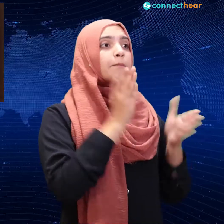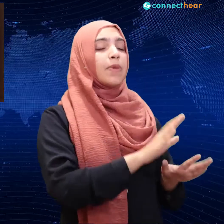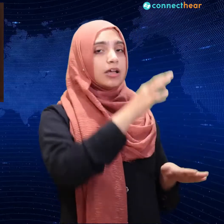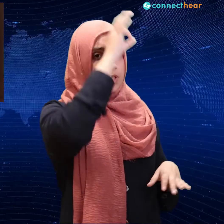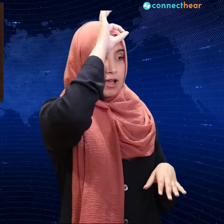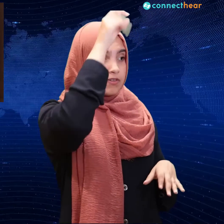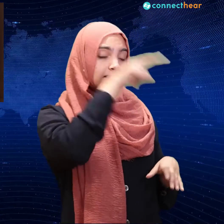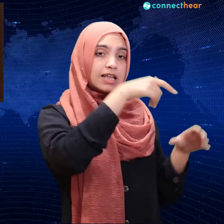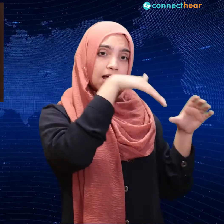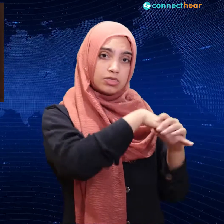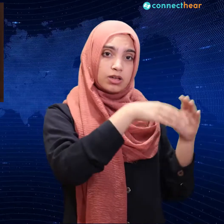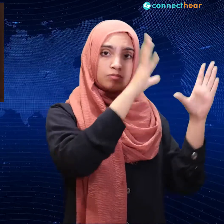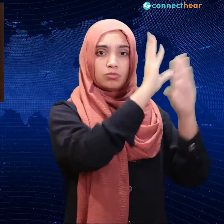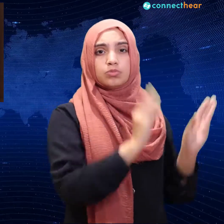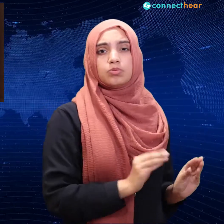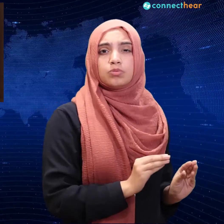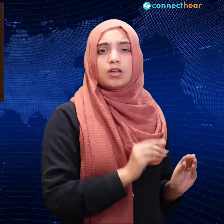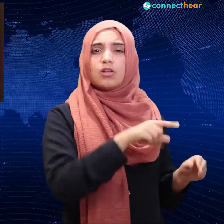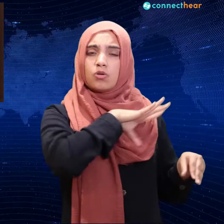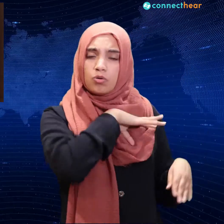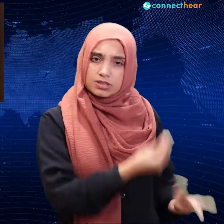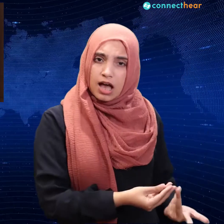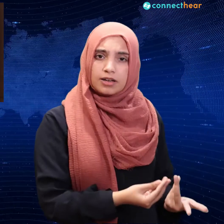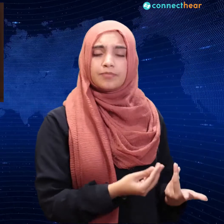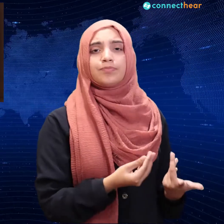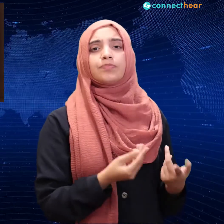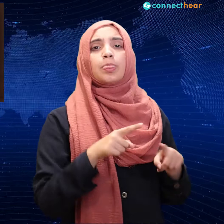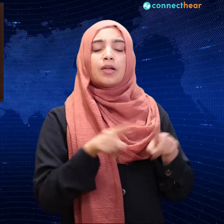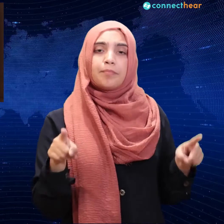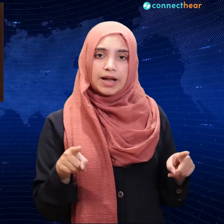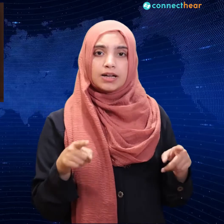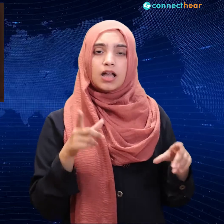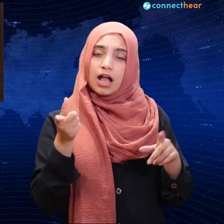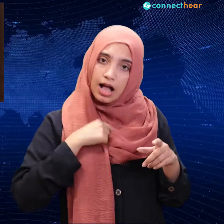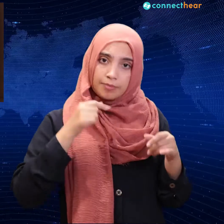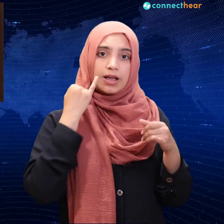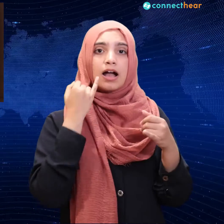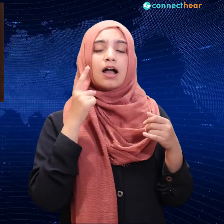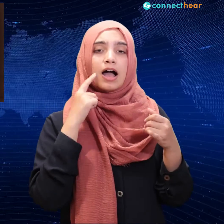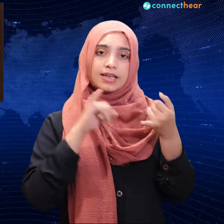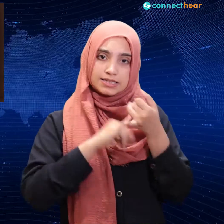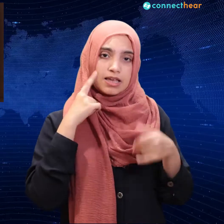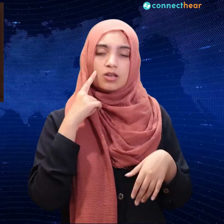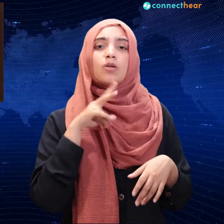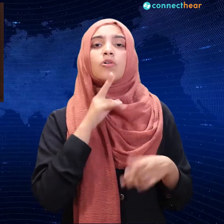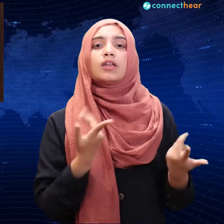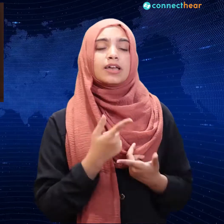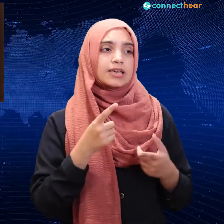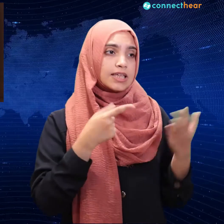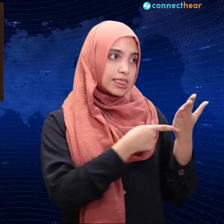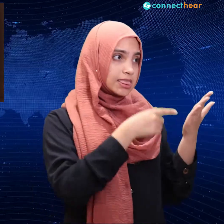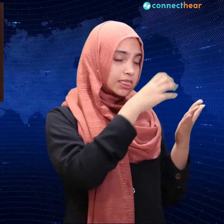for months. Secondly, according to our intelligence agencies, Taliban would not be able to